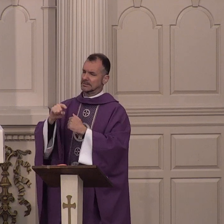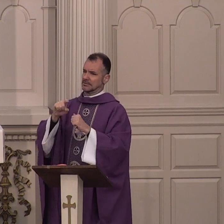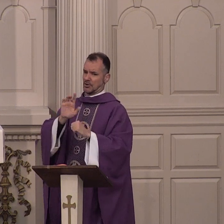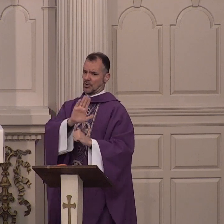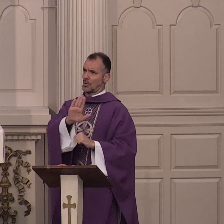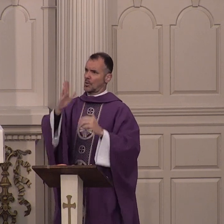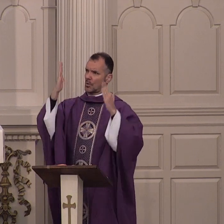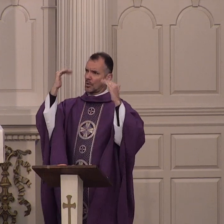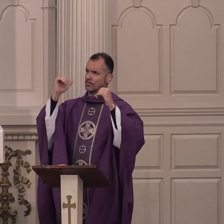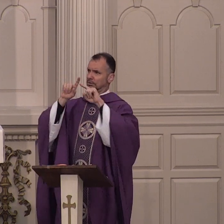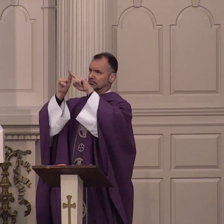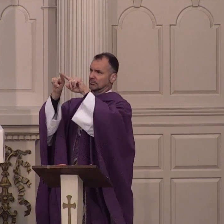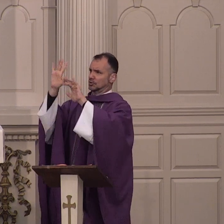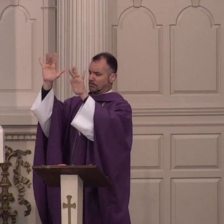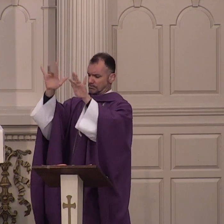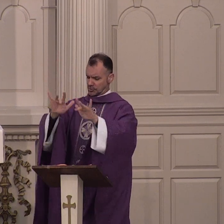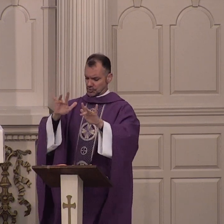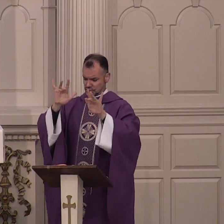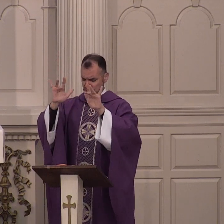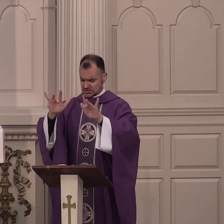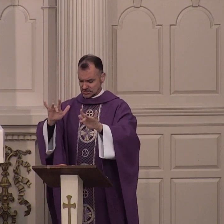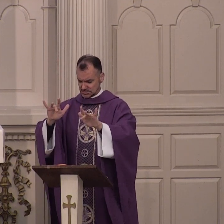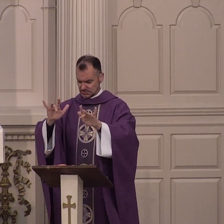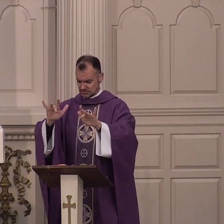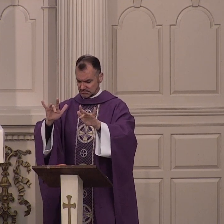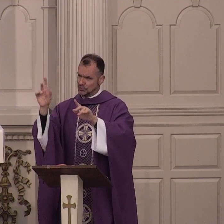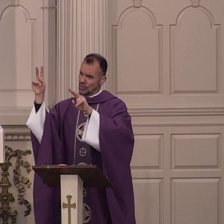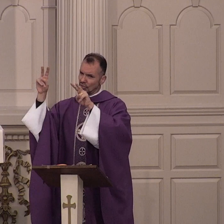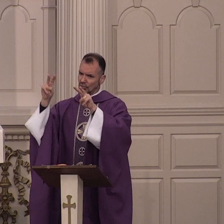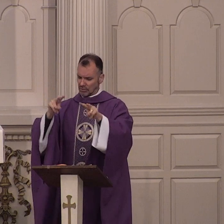and look kindly on those who place their hope in your mercy,